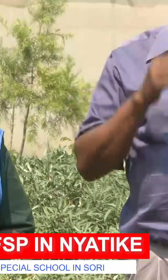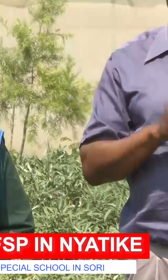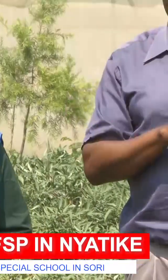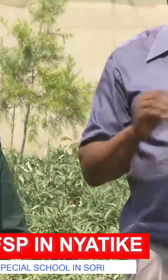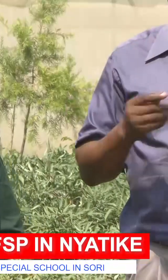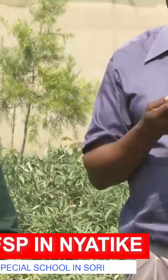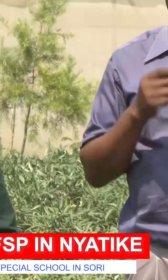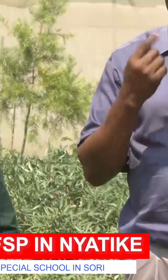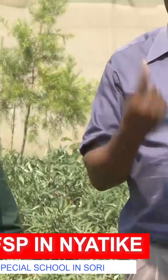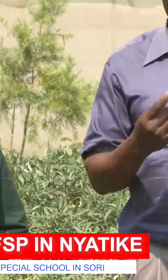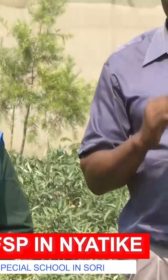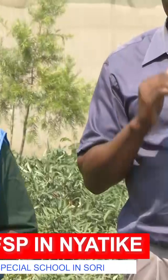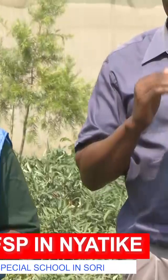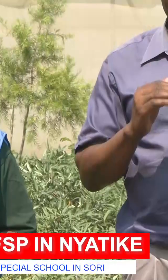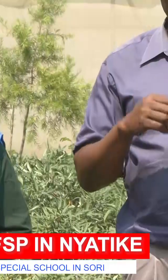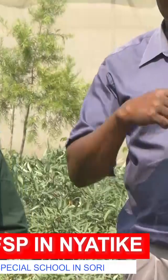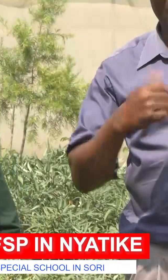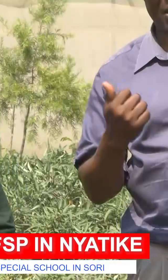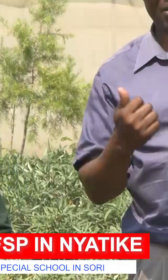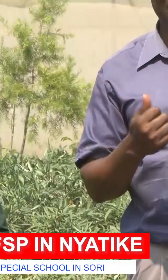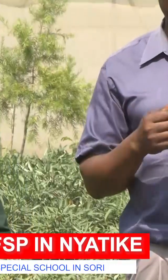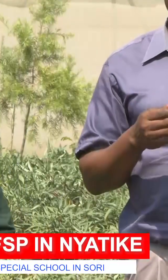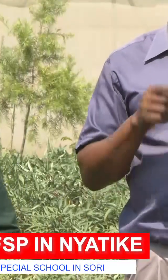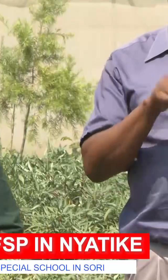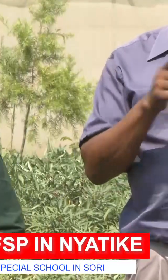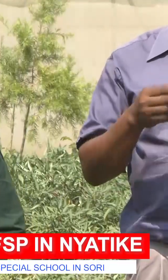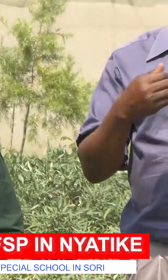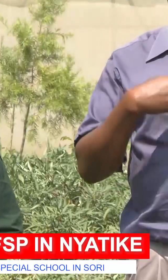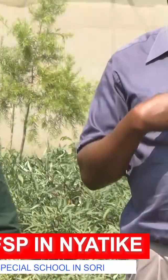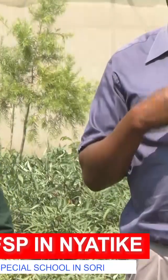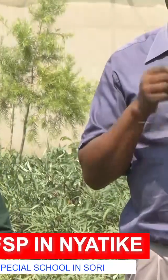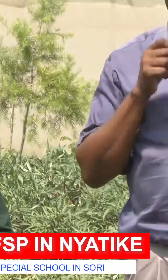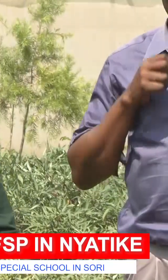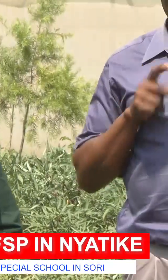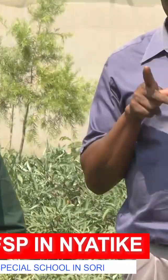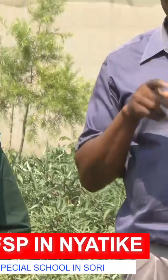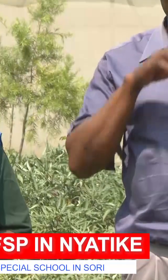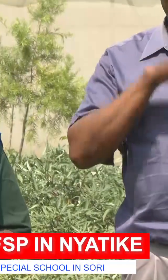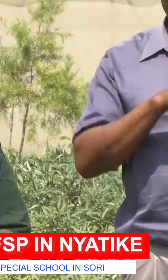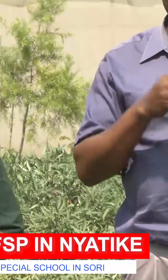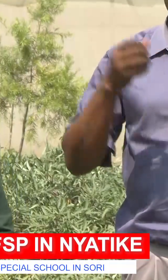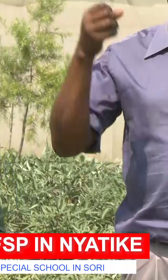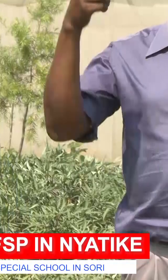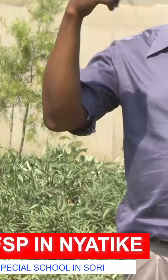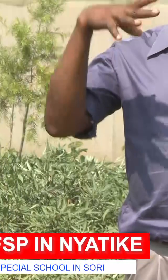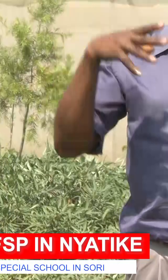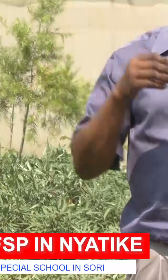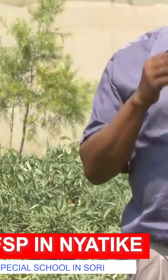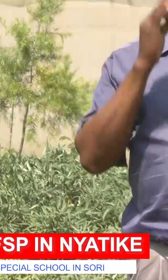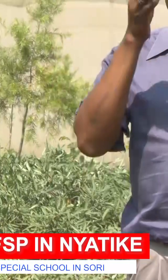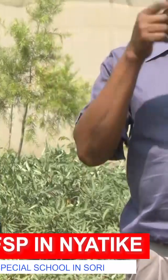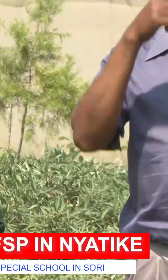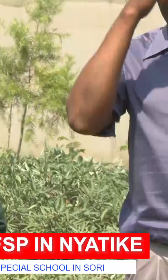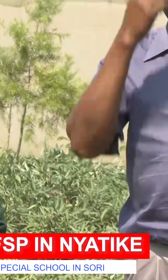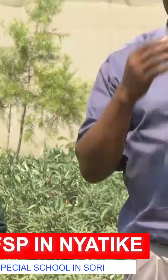level to another, and also they have an opportunity to get a brighter future because they can be employed.